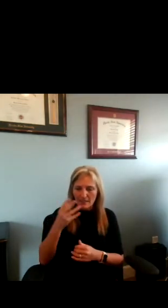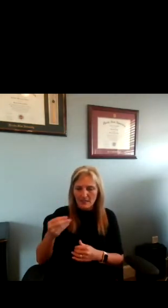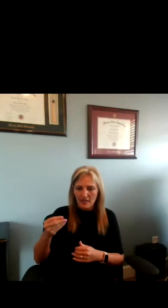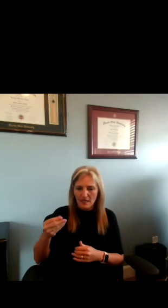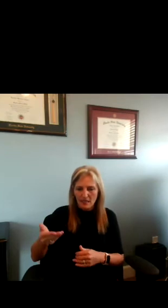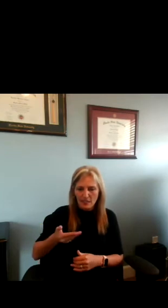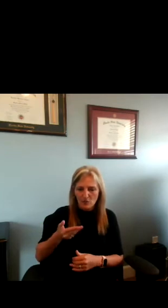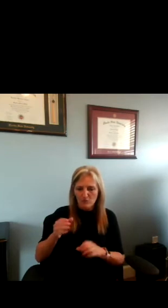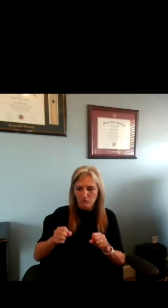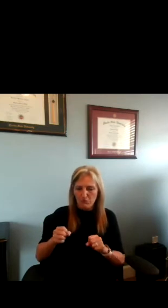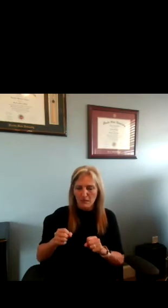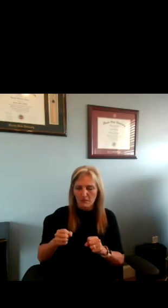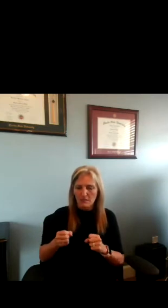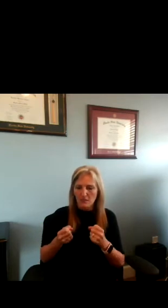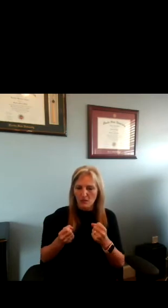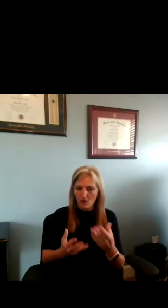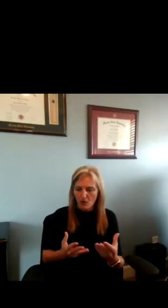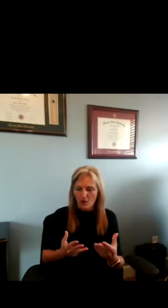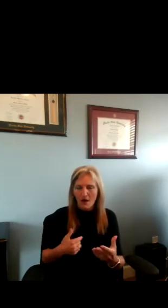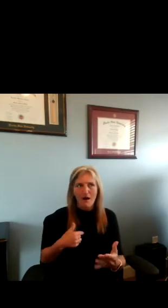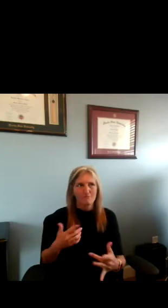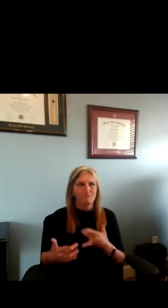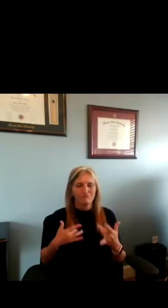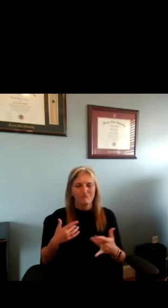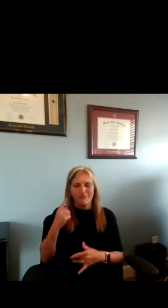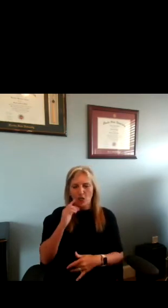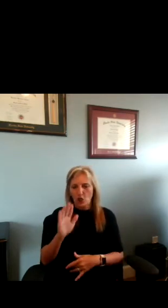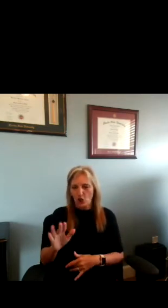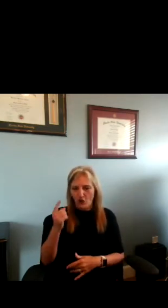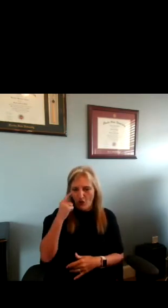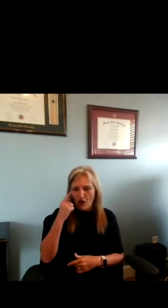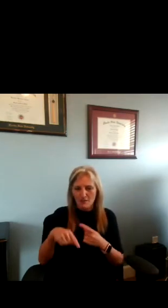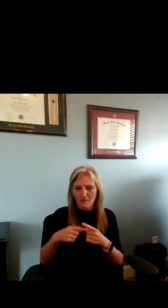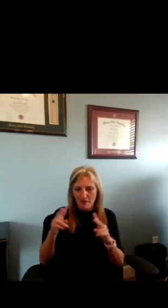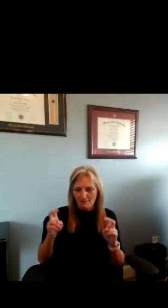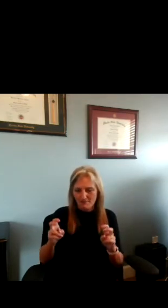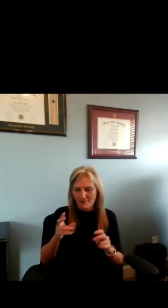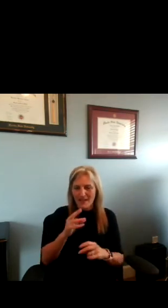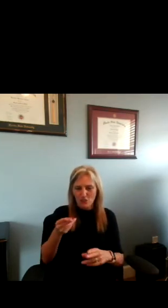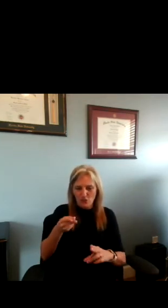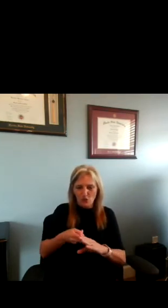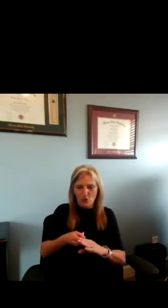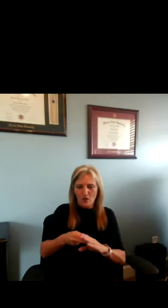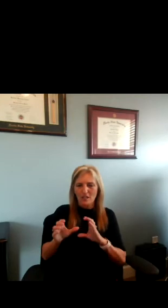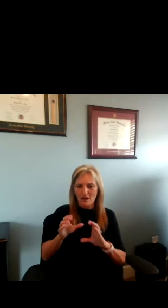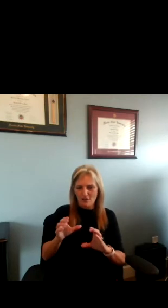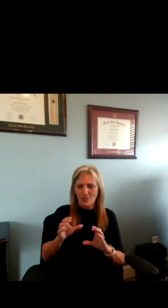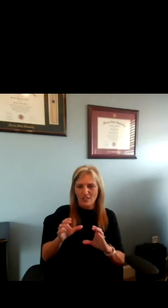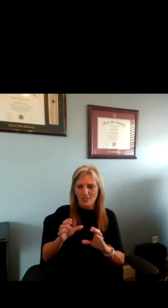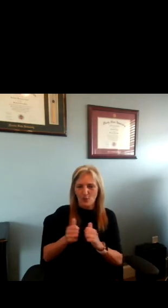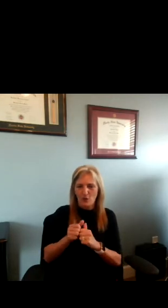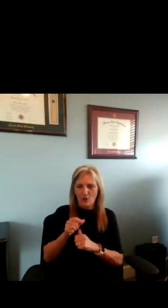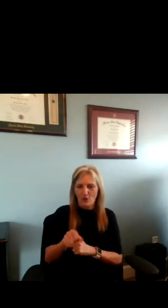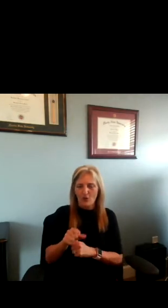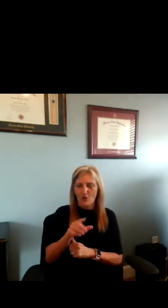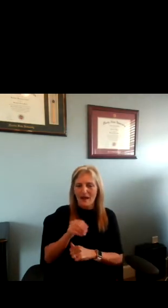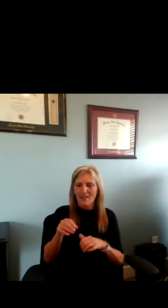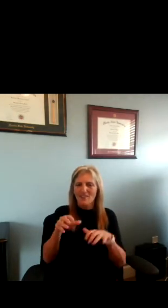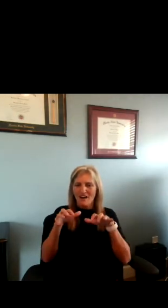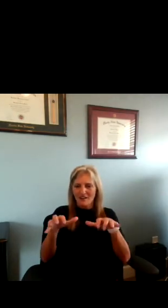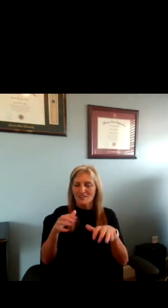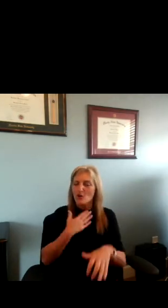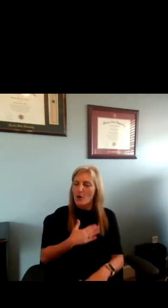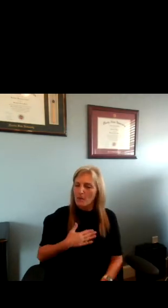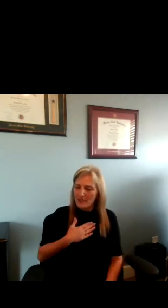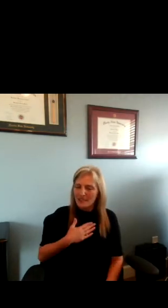bring. I am so excited to hear her thoughts on this topic and to join in the conversation with her as well as the audience. So please